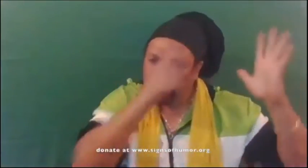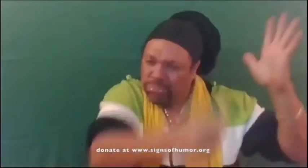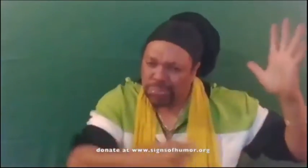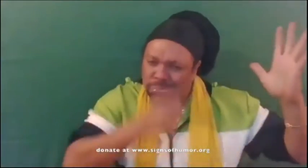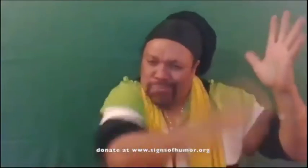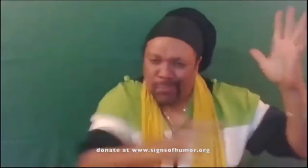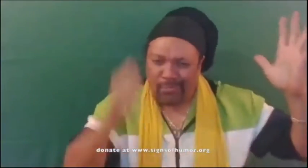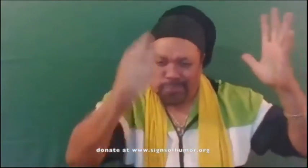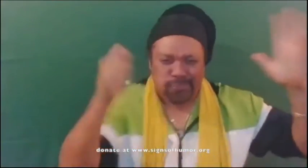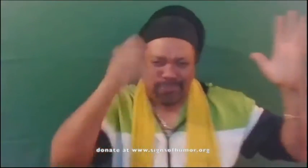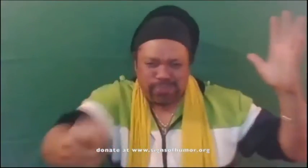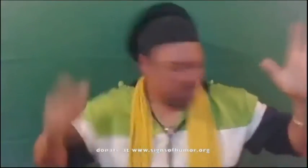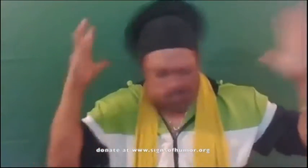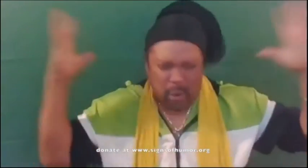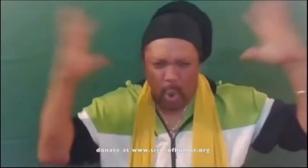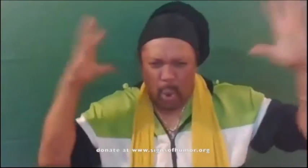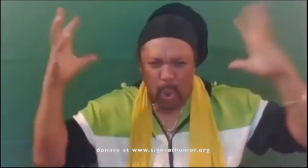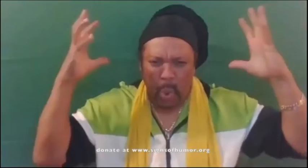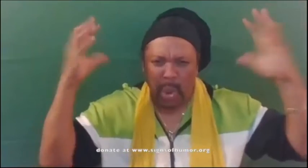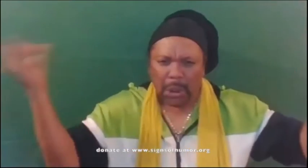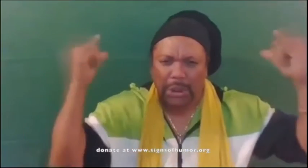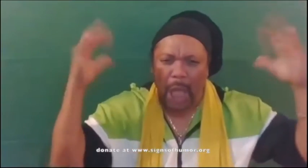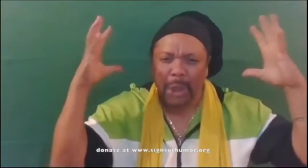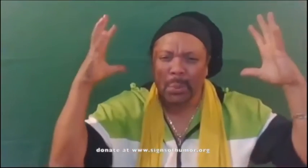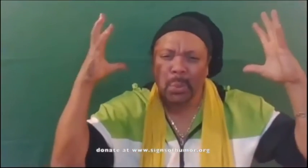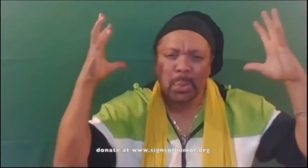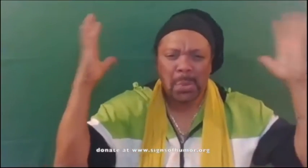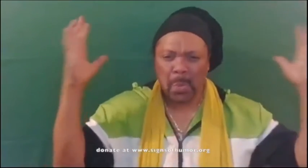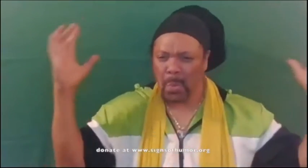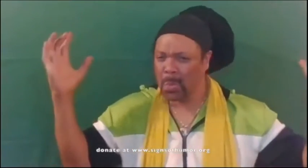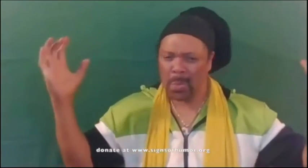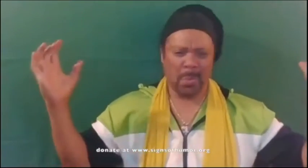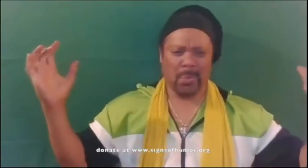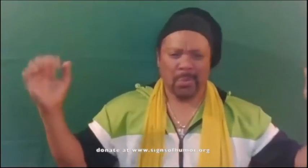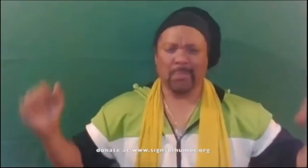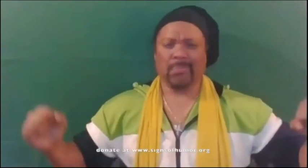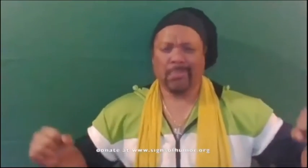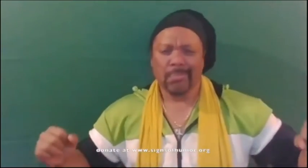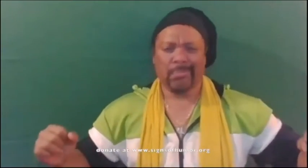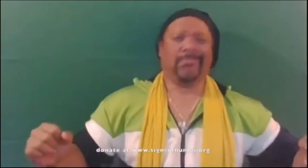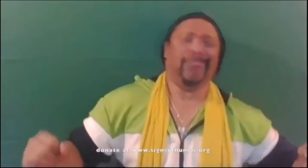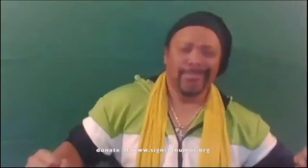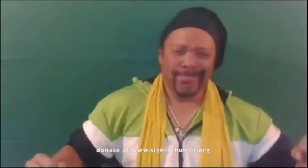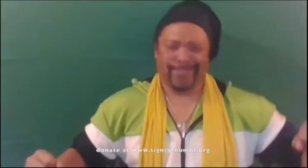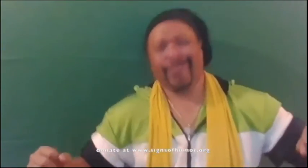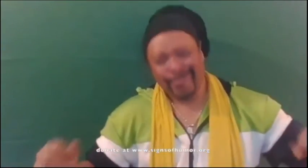We make our afro so nice that no matter how hard I shake it, it stays in place,